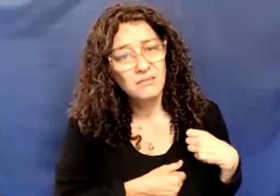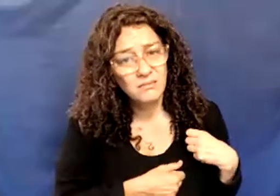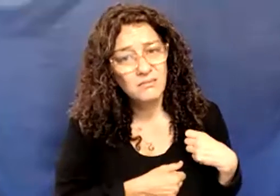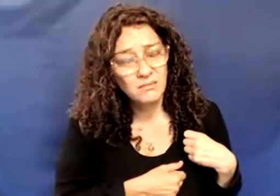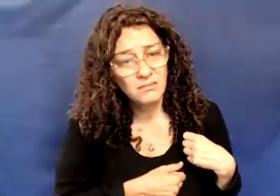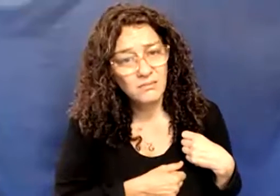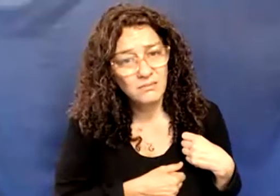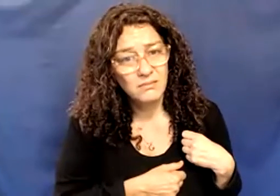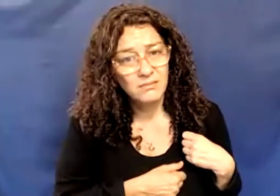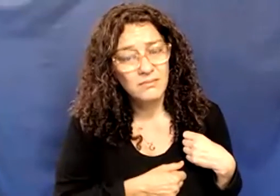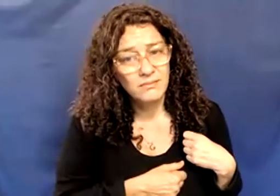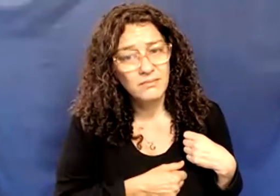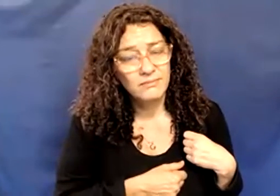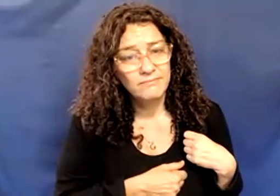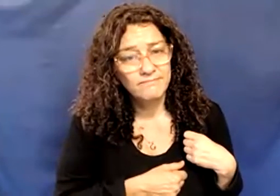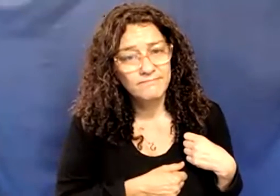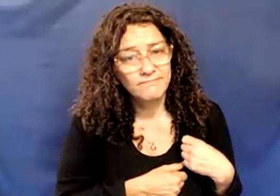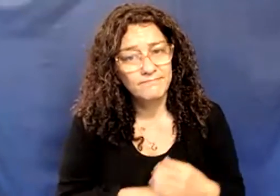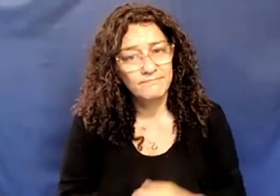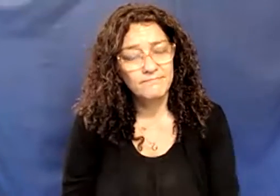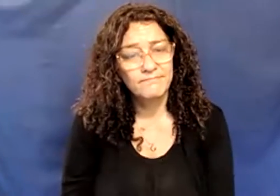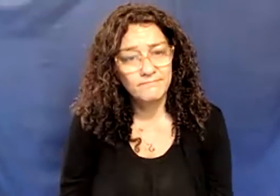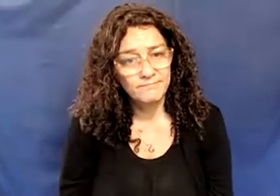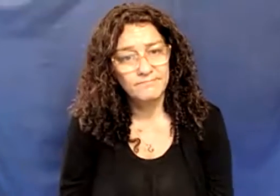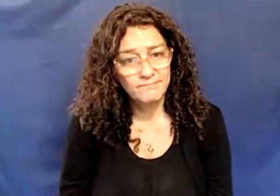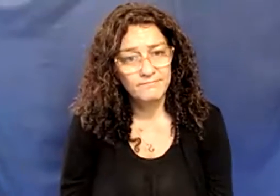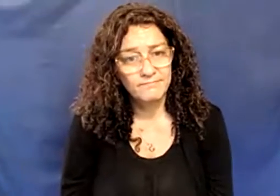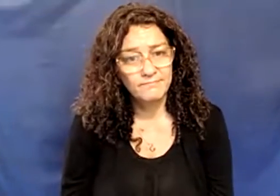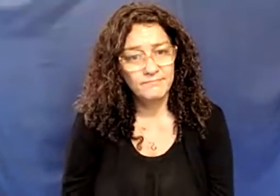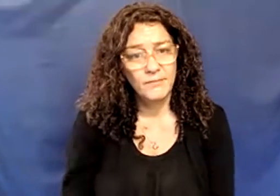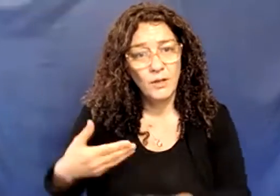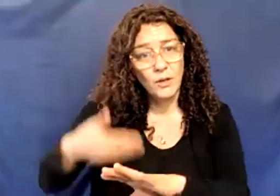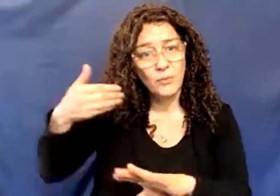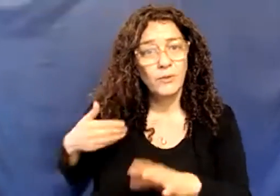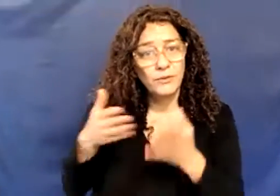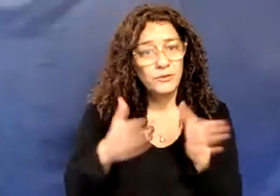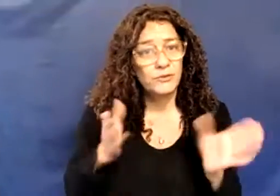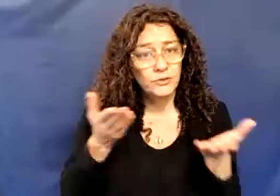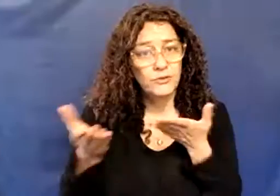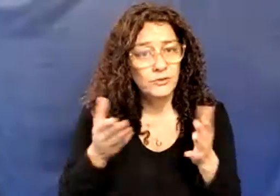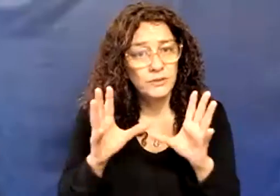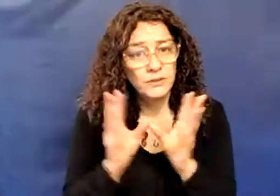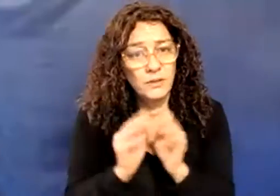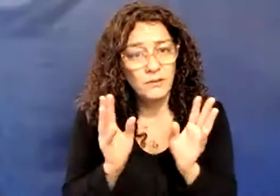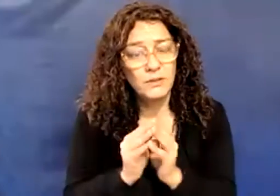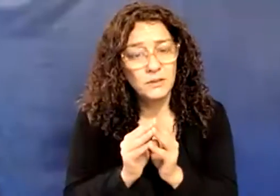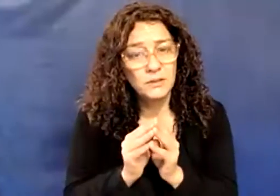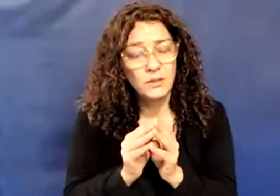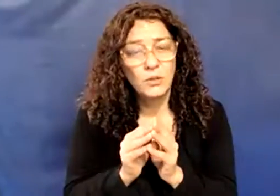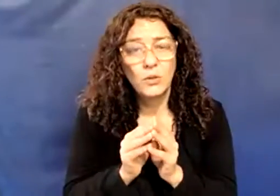In this last general service conference, we talked about very big issues, huge